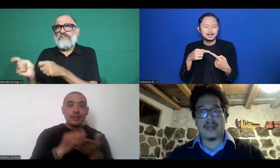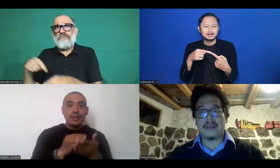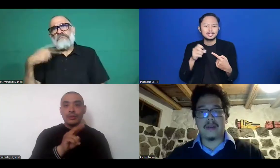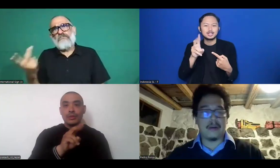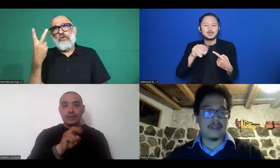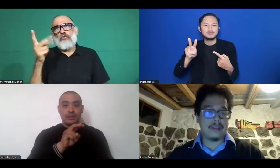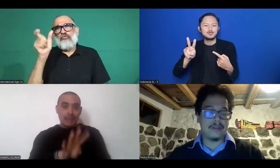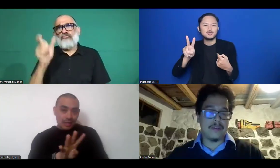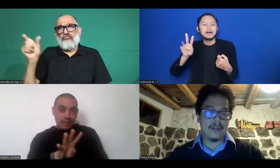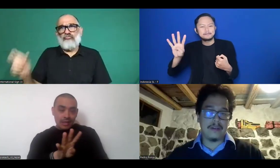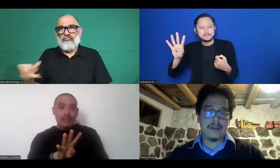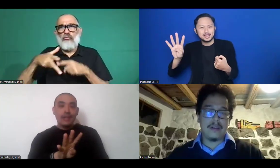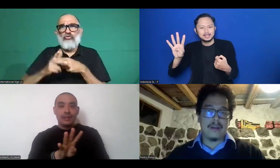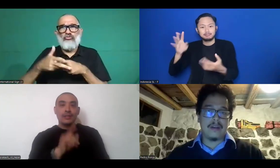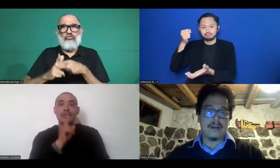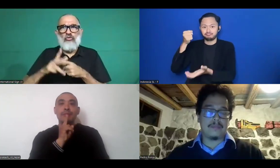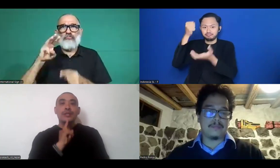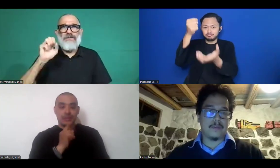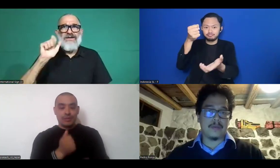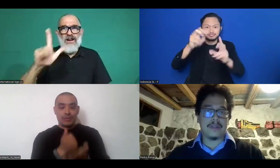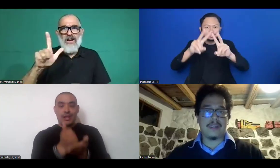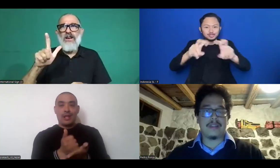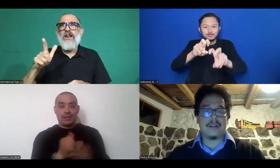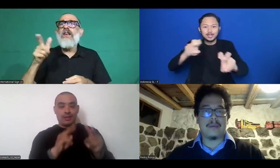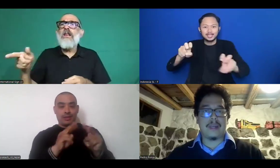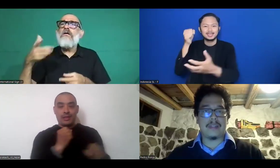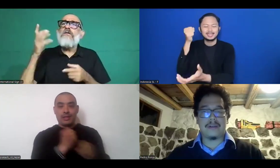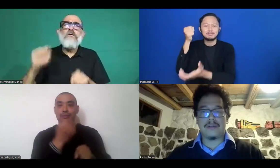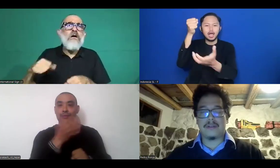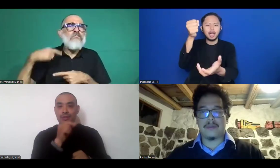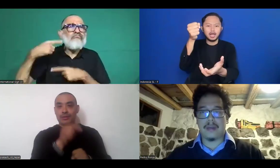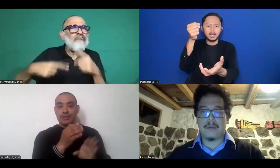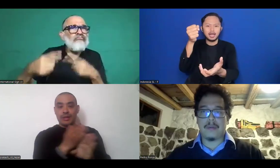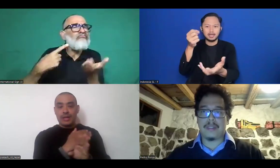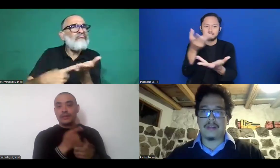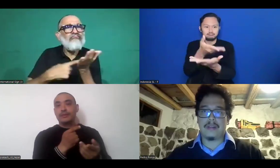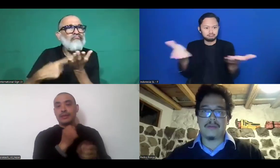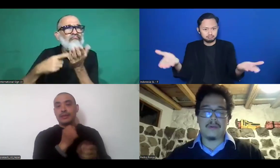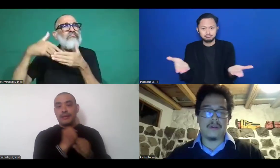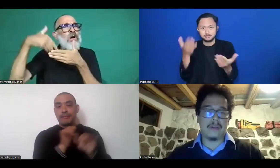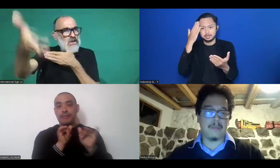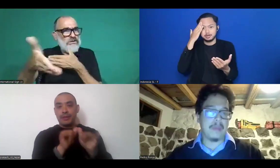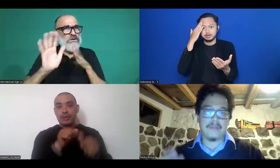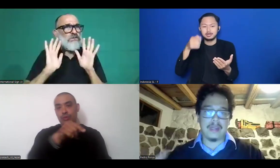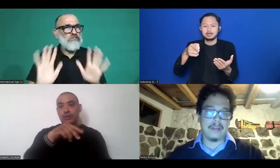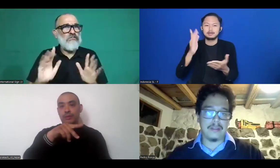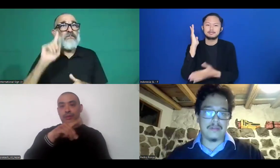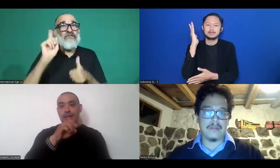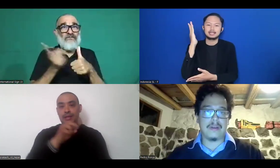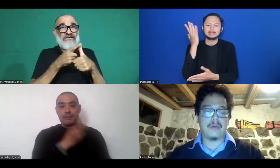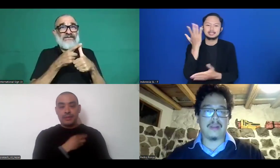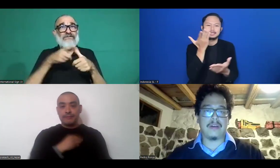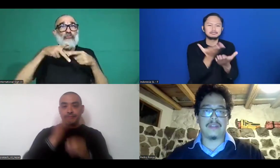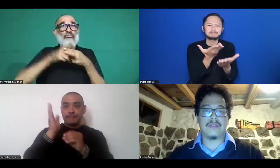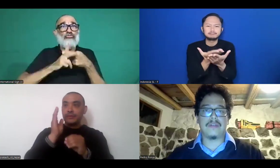2024 Annual Grantee Survey, which was released in April last year. So I will be presenting to you all the main findings